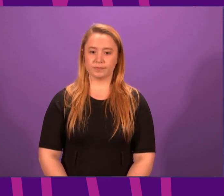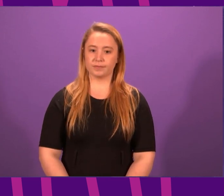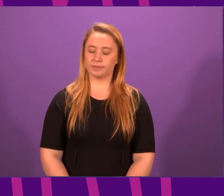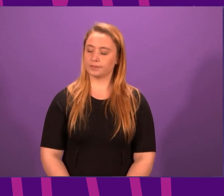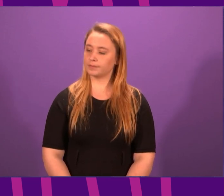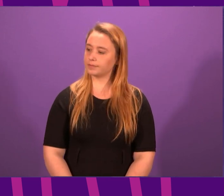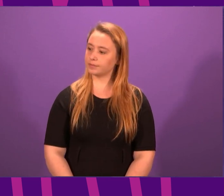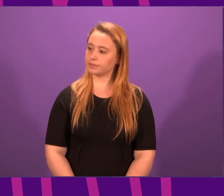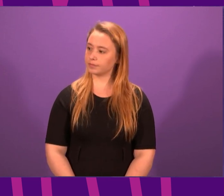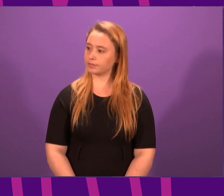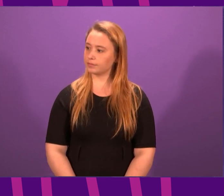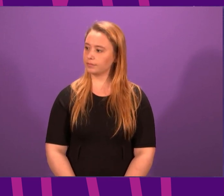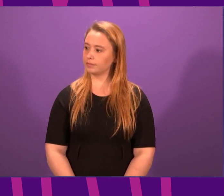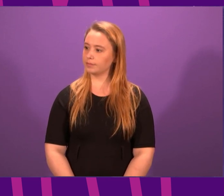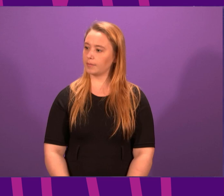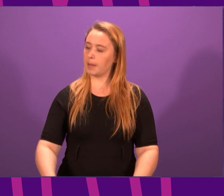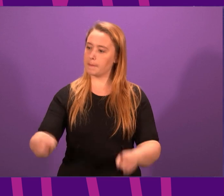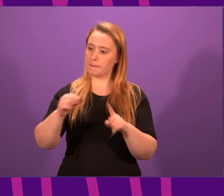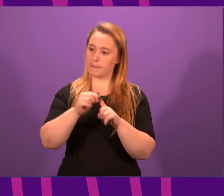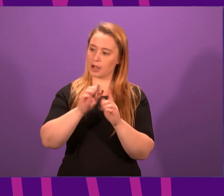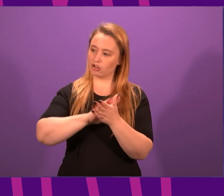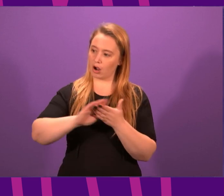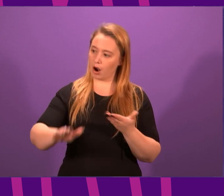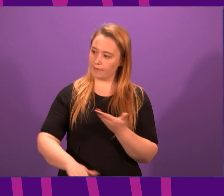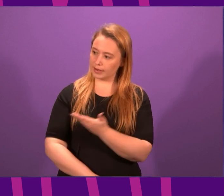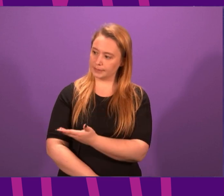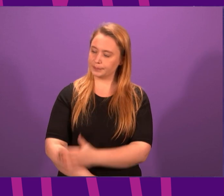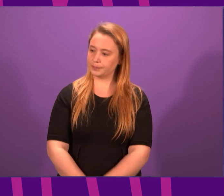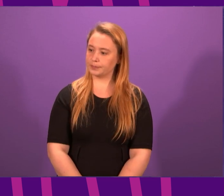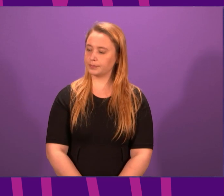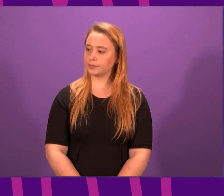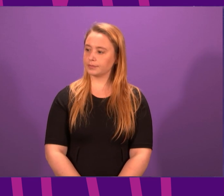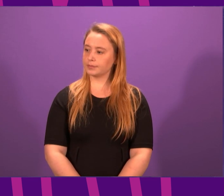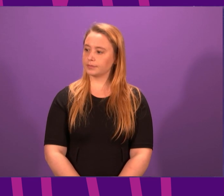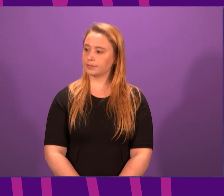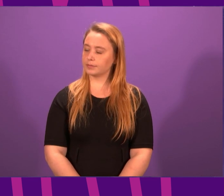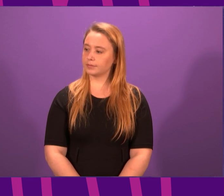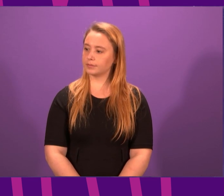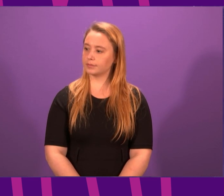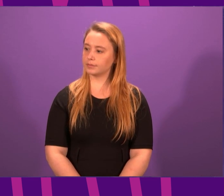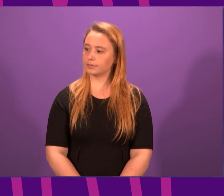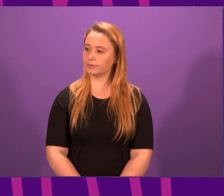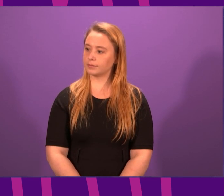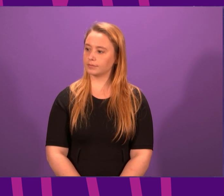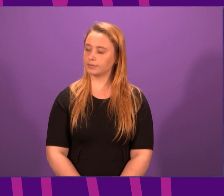Thank you very much. I call Patrick Harvey to be followed by Jackie Bailey.